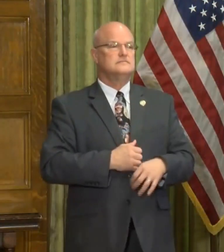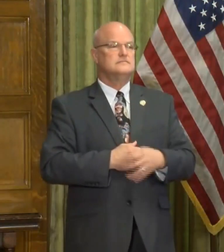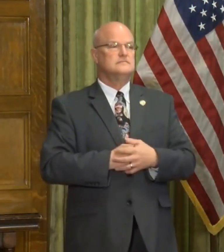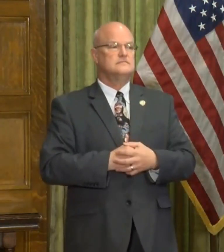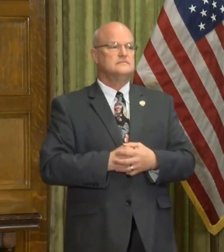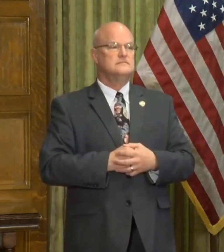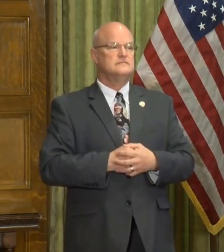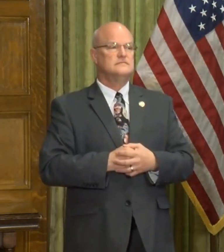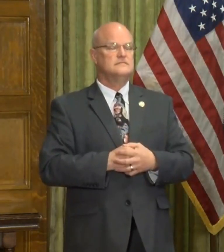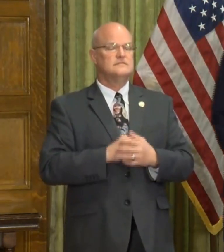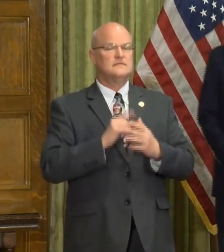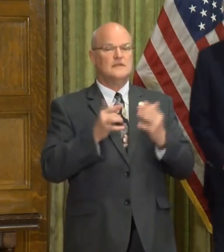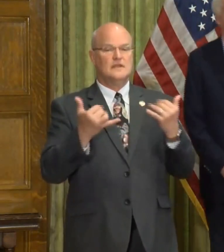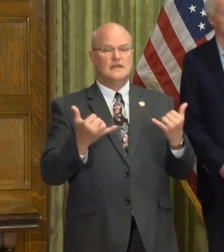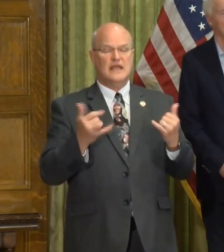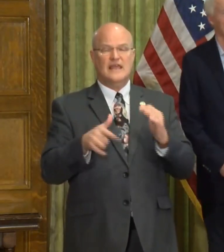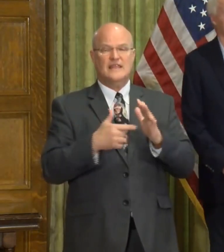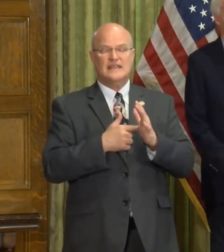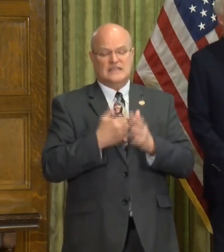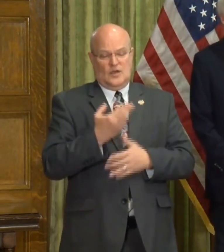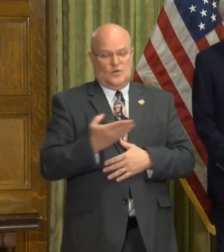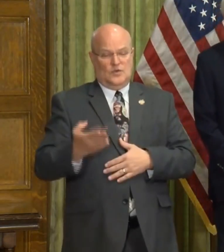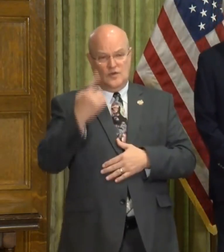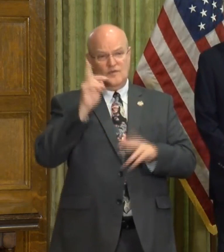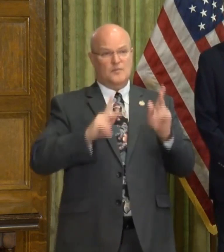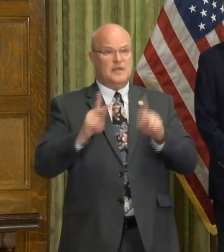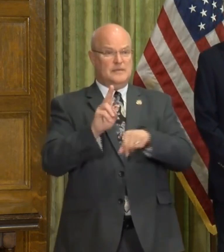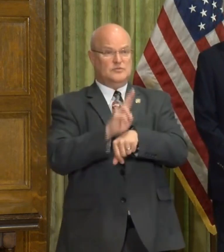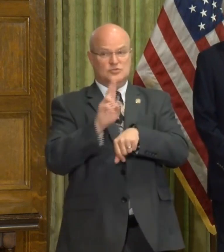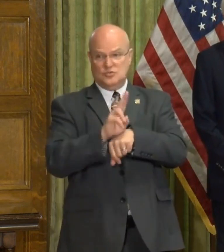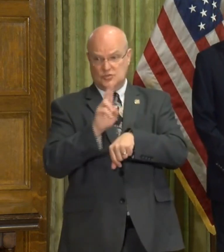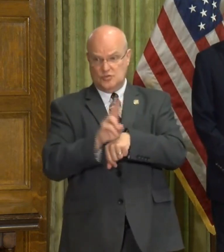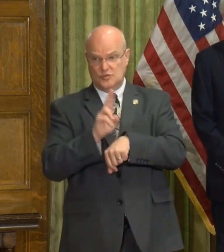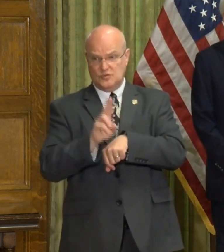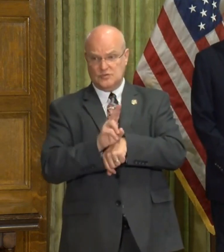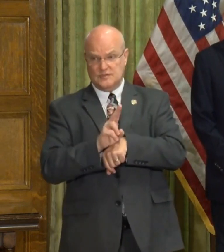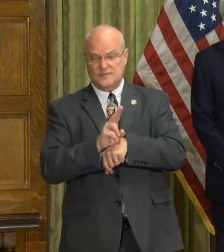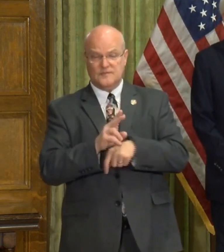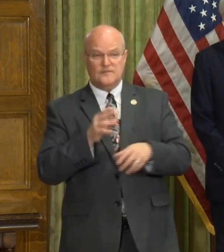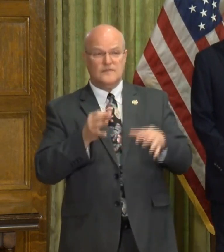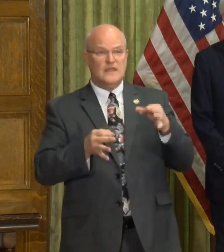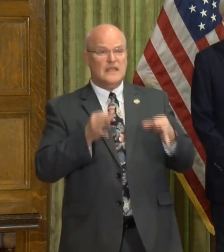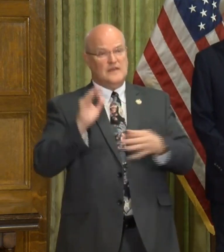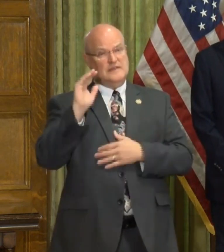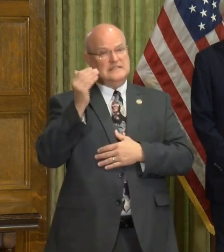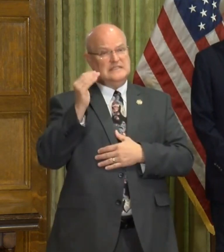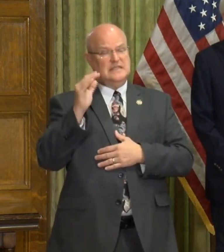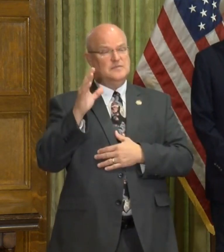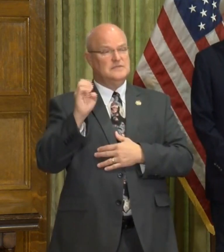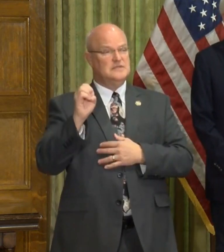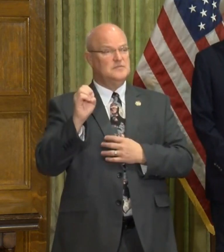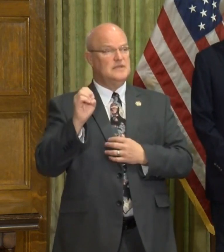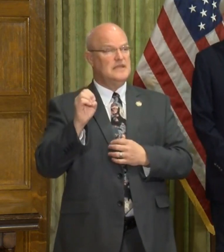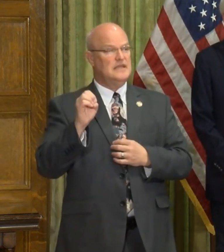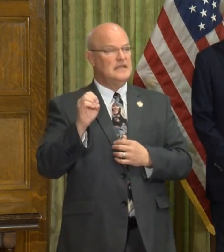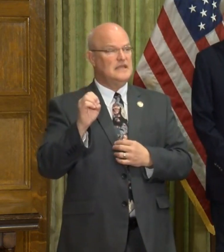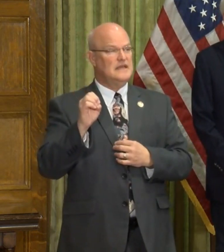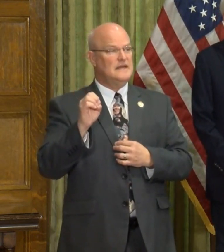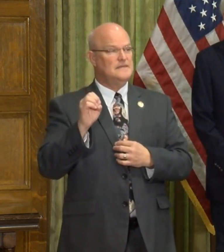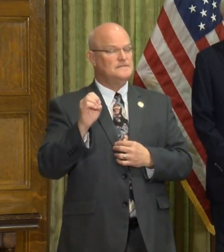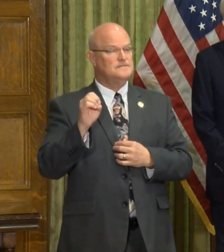At this point, I think this is a resource for people to use. If it seems to be